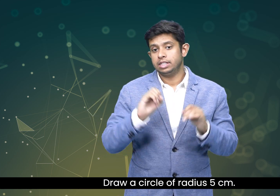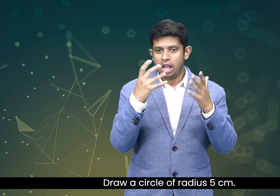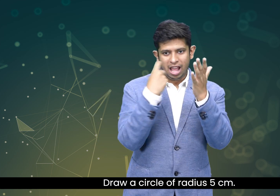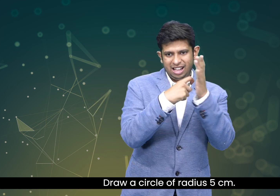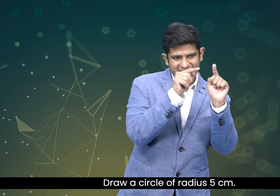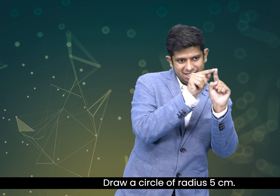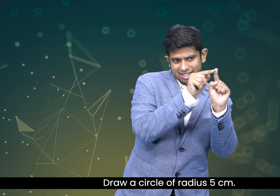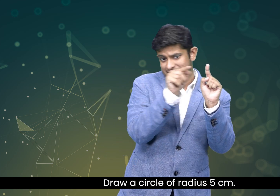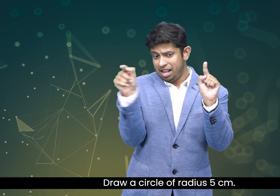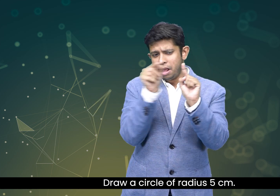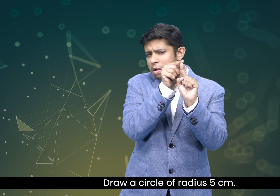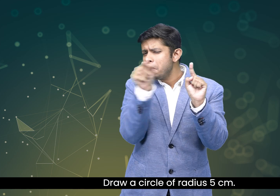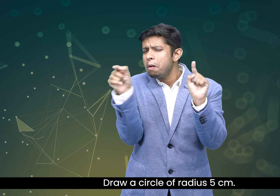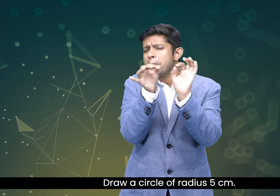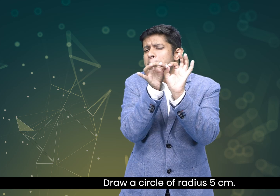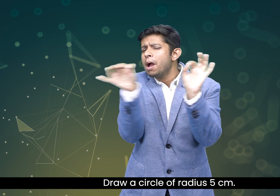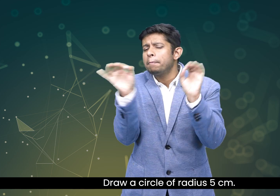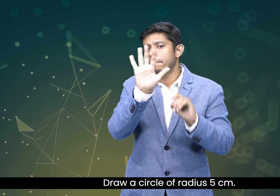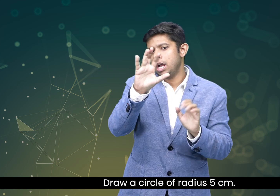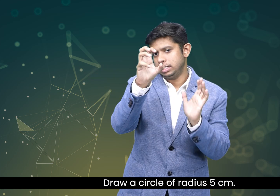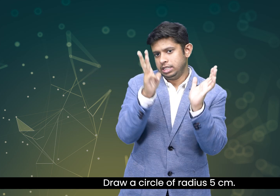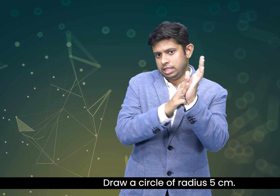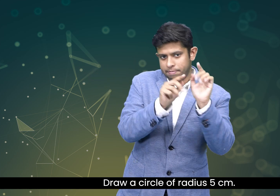Draw a circle of radius 5 cm.